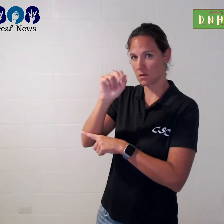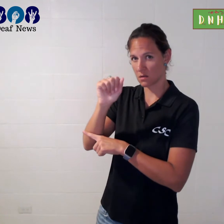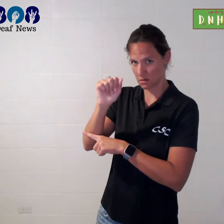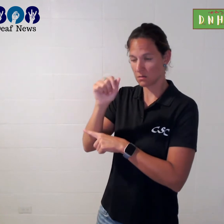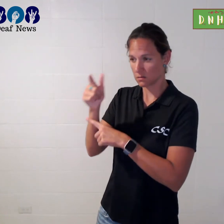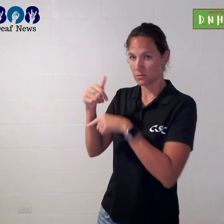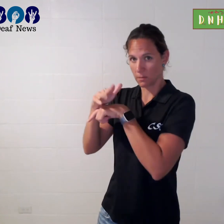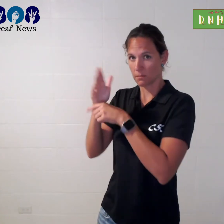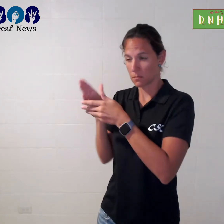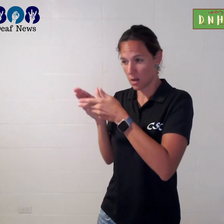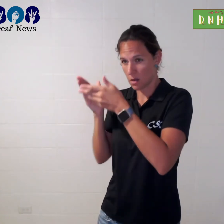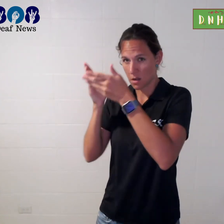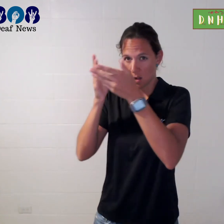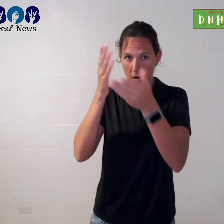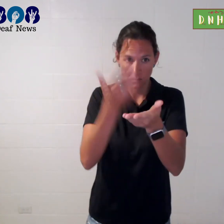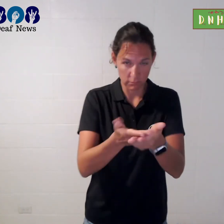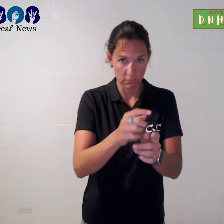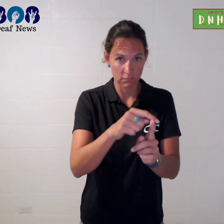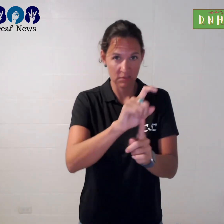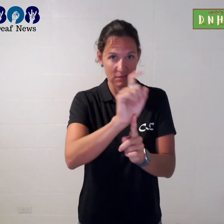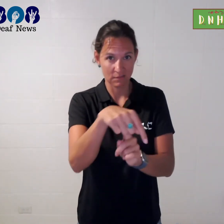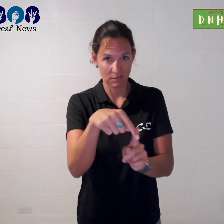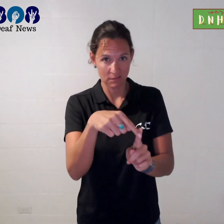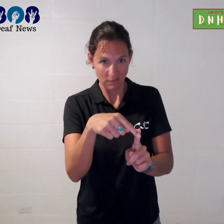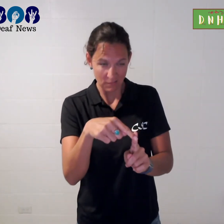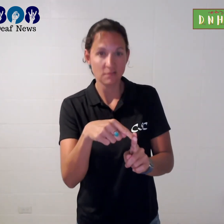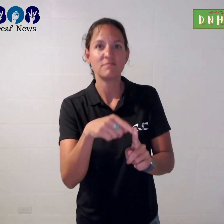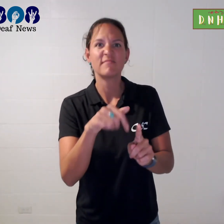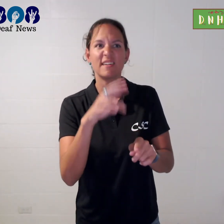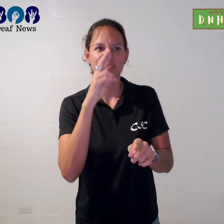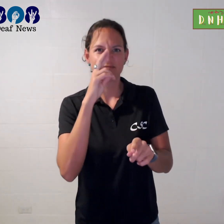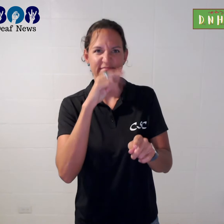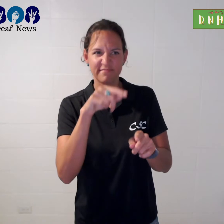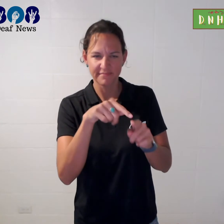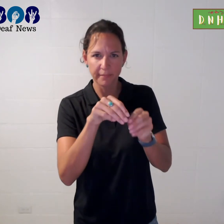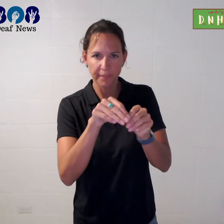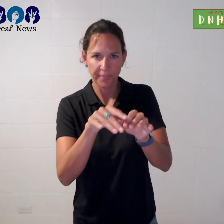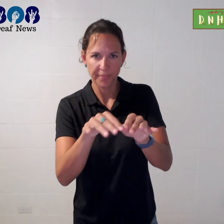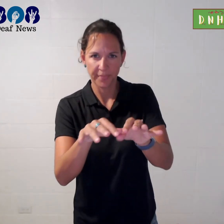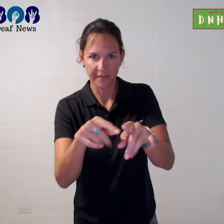A shipment of prairie dogs was brought over from Ghana to